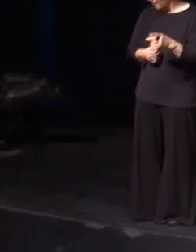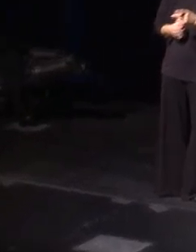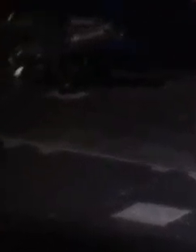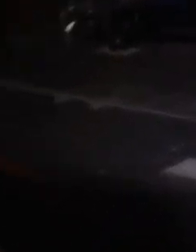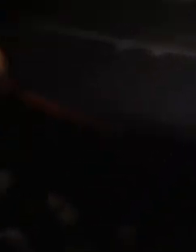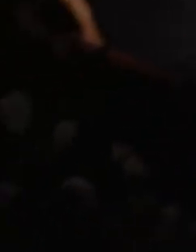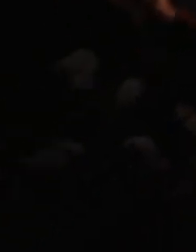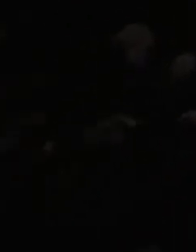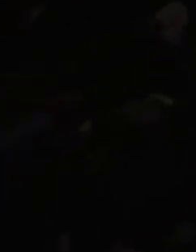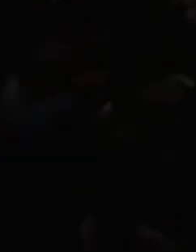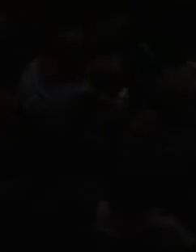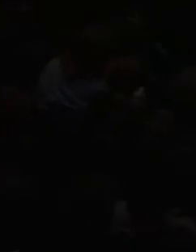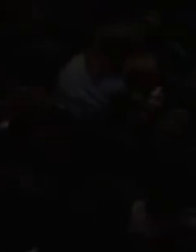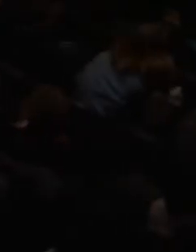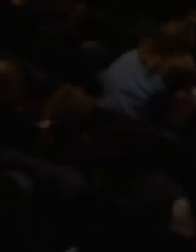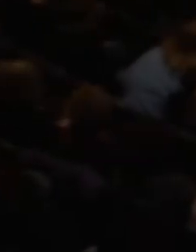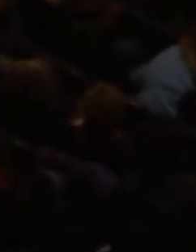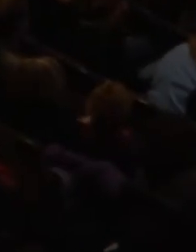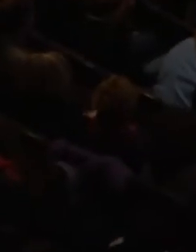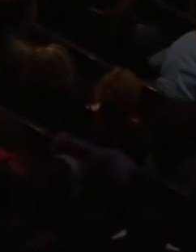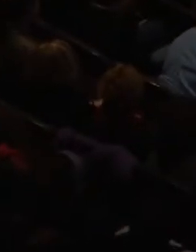Okay, right down here.